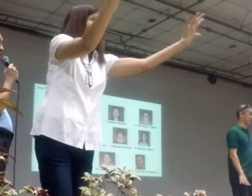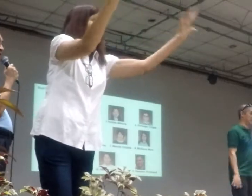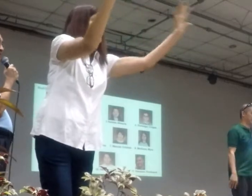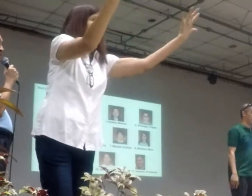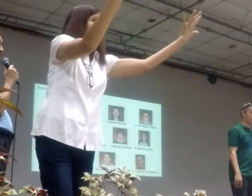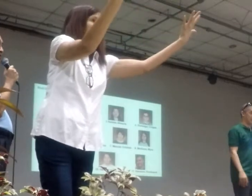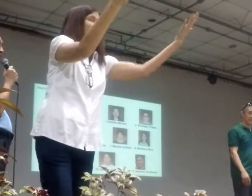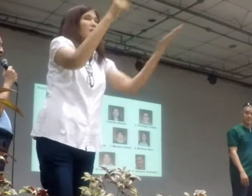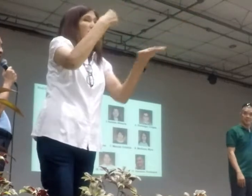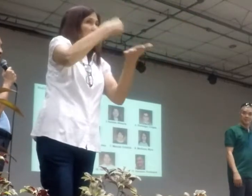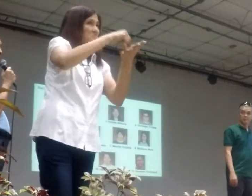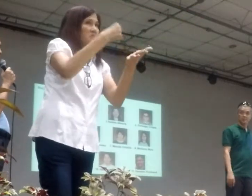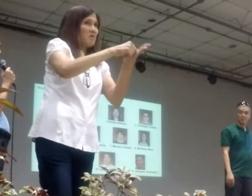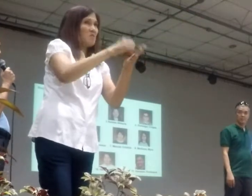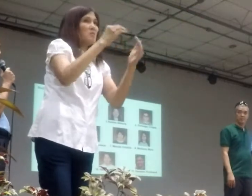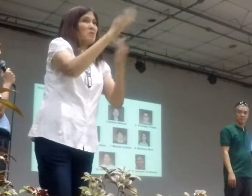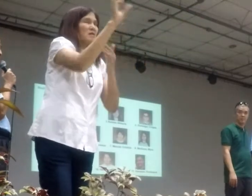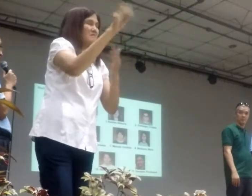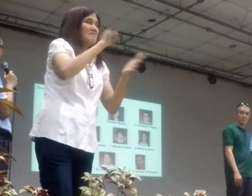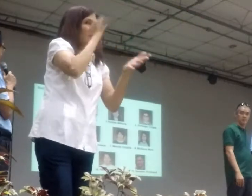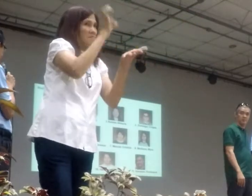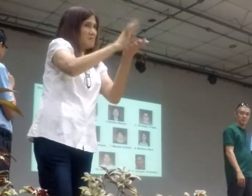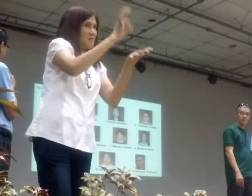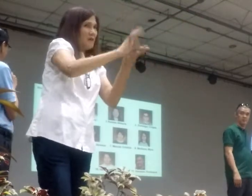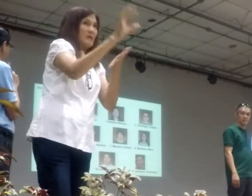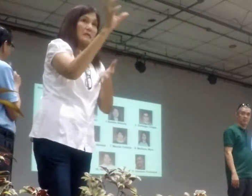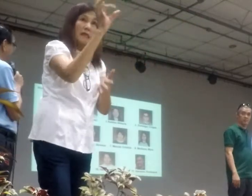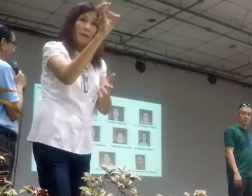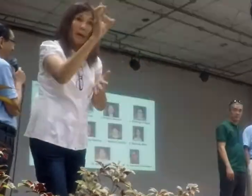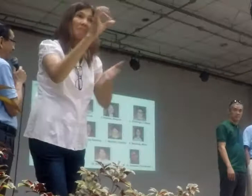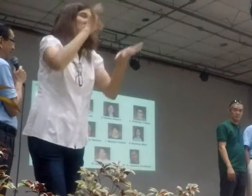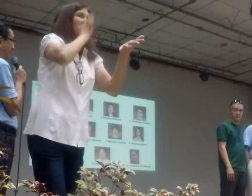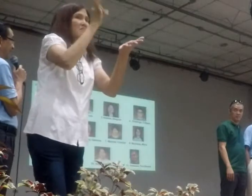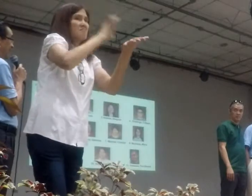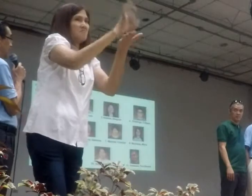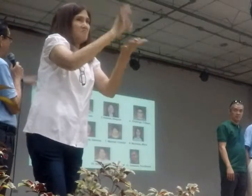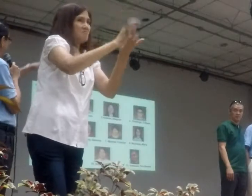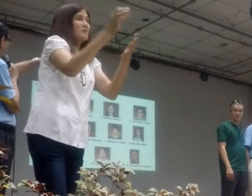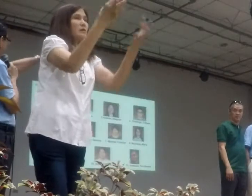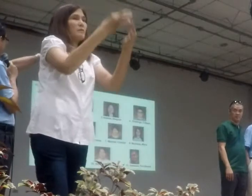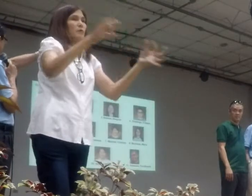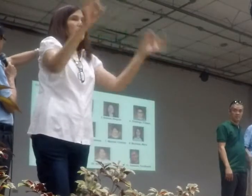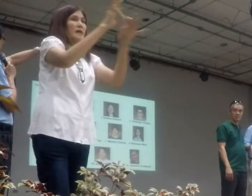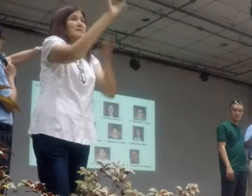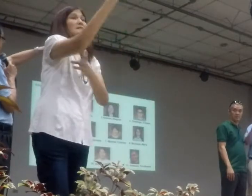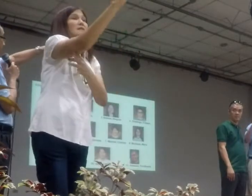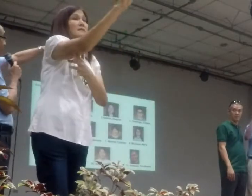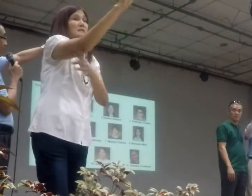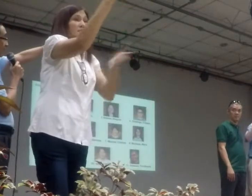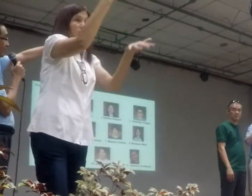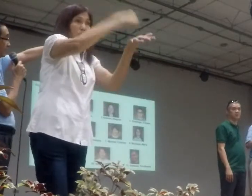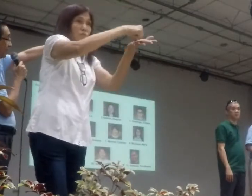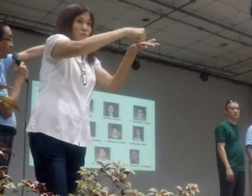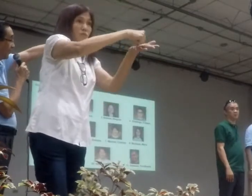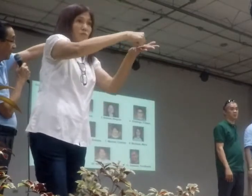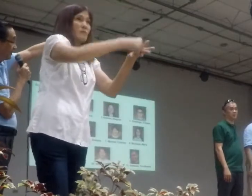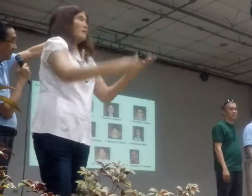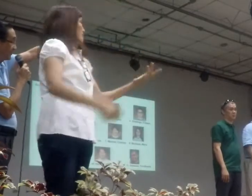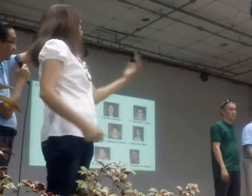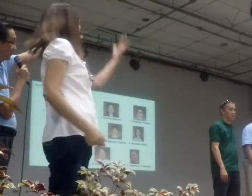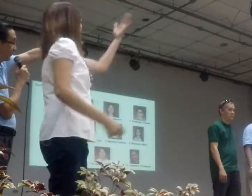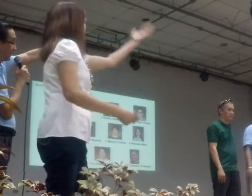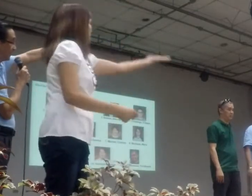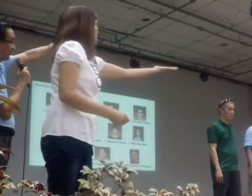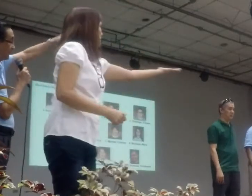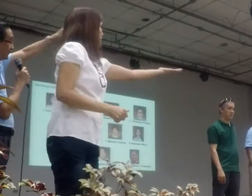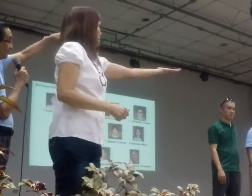If you vote more than 6, your ballot will not be counted. Okay? So again, Angelito Ayran, you